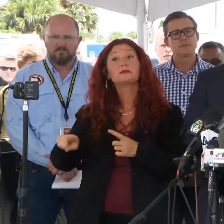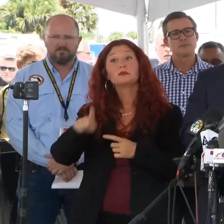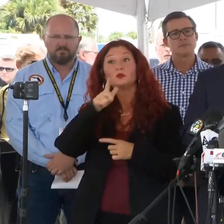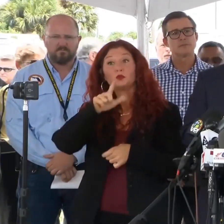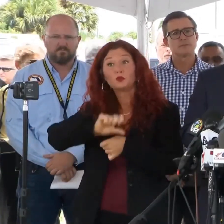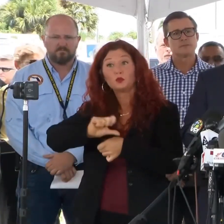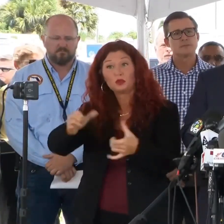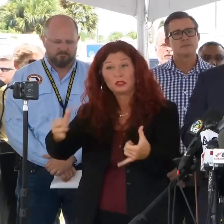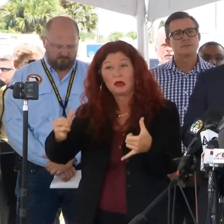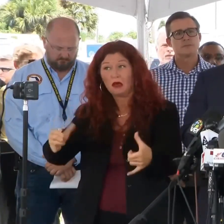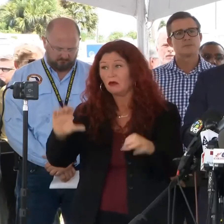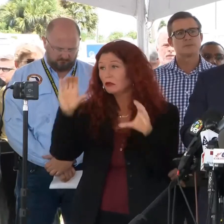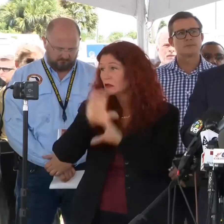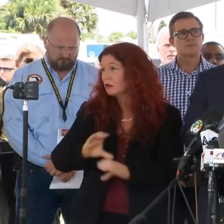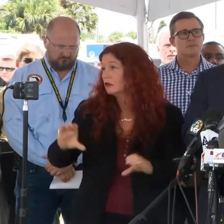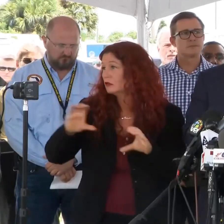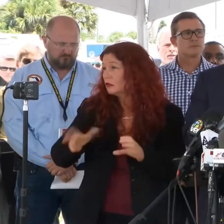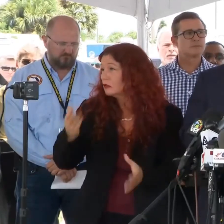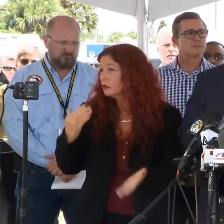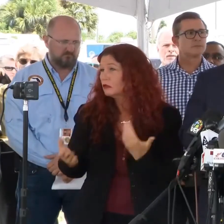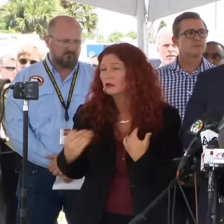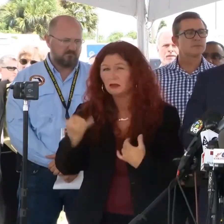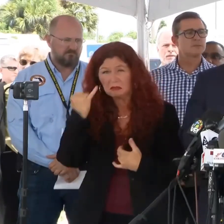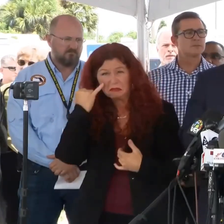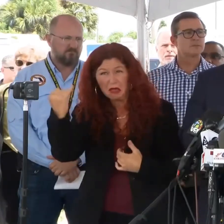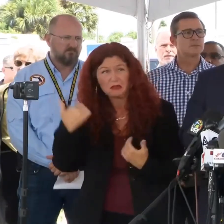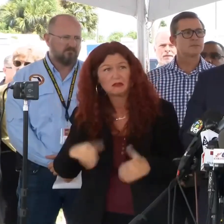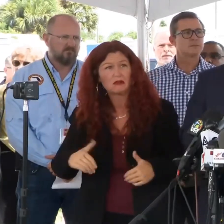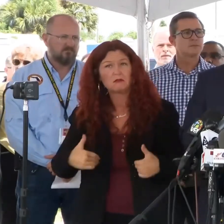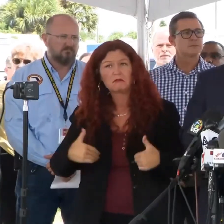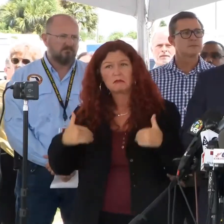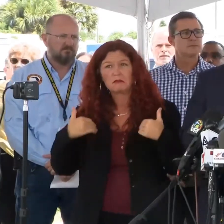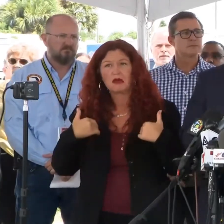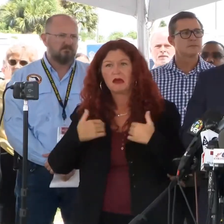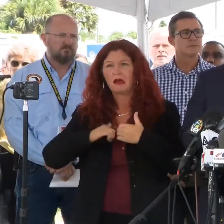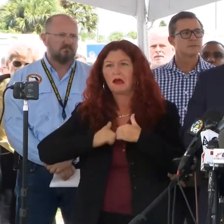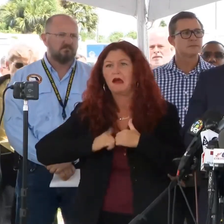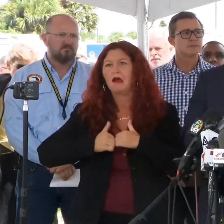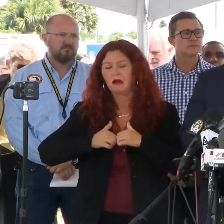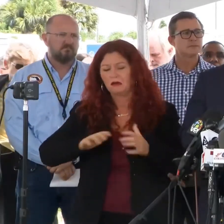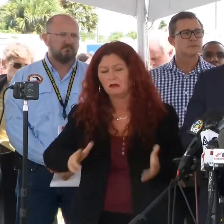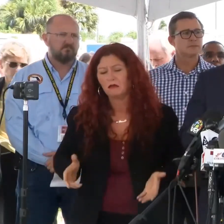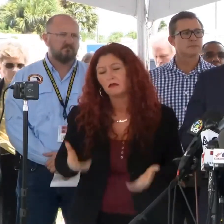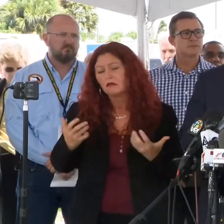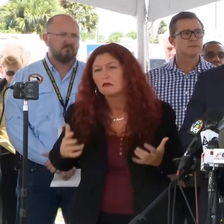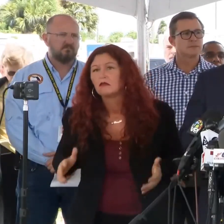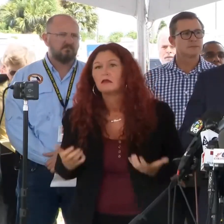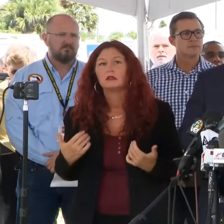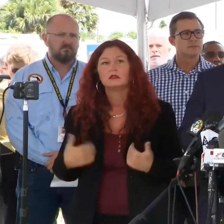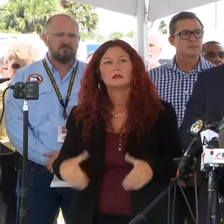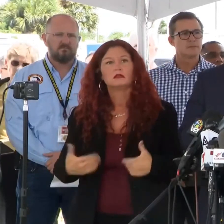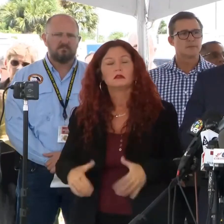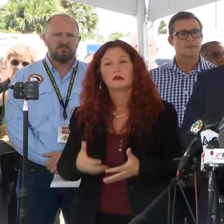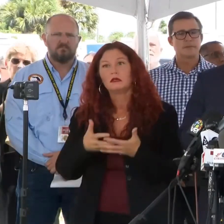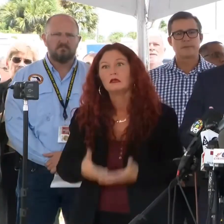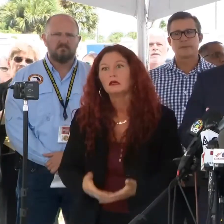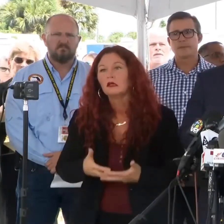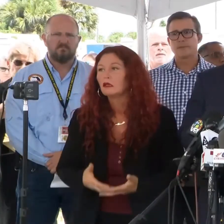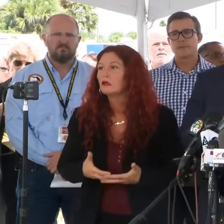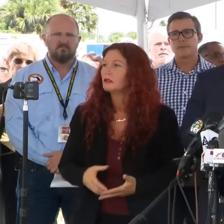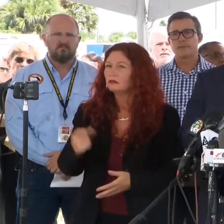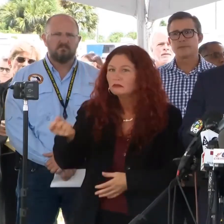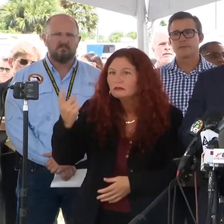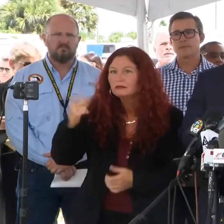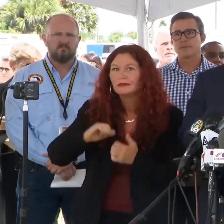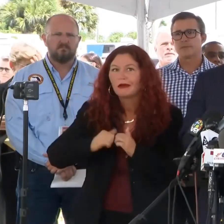are breaking their back, trying to find anybody they can, and they are going to continue to do that. And they've been